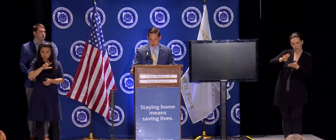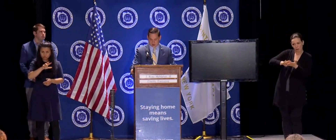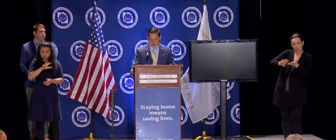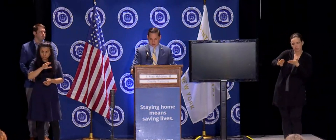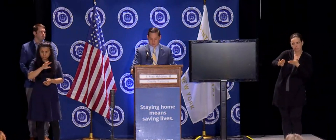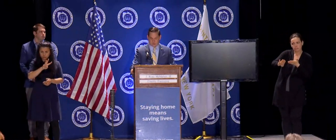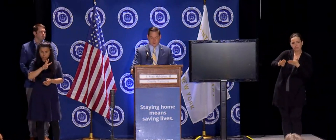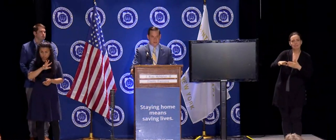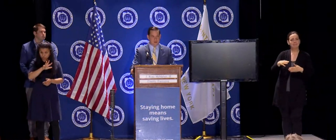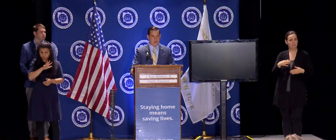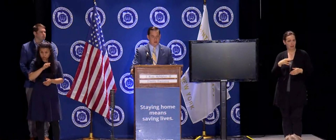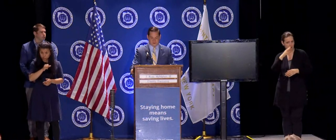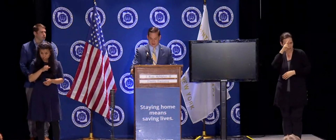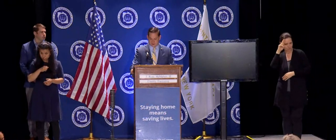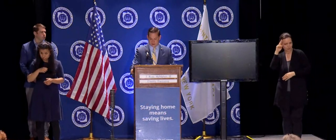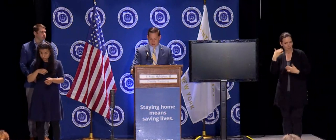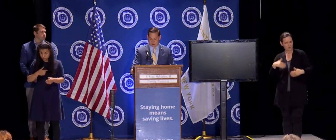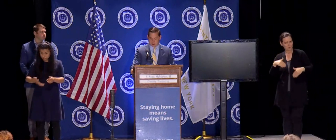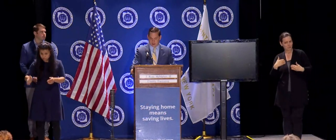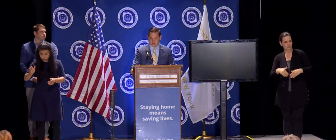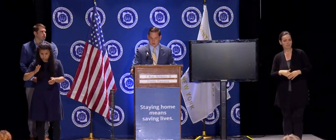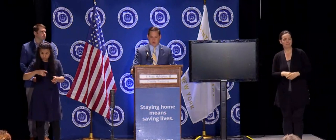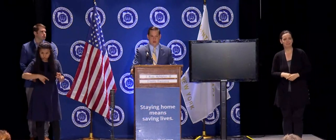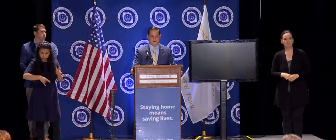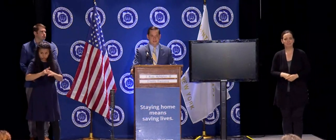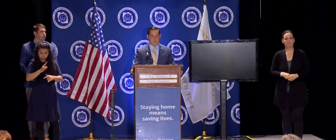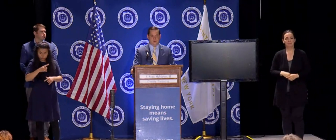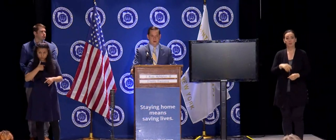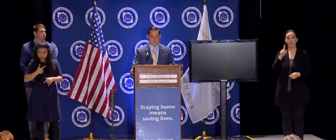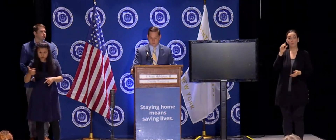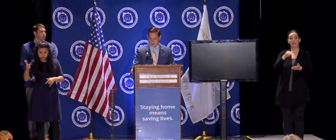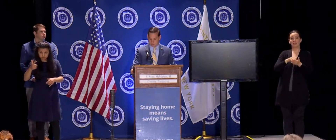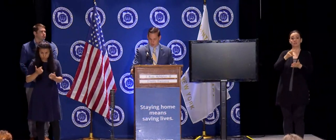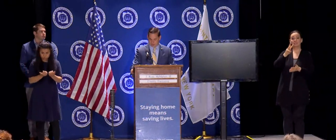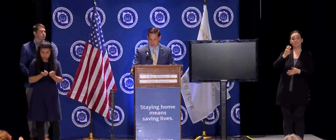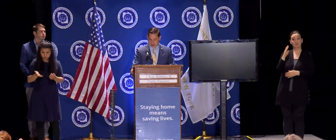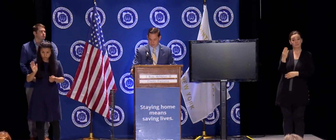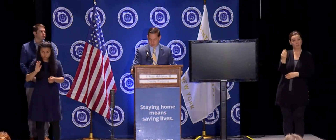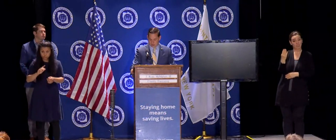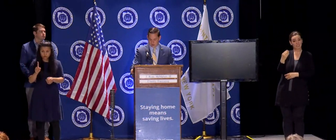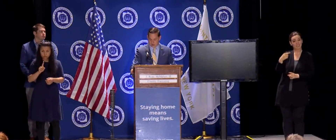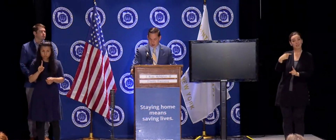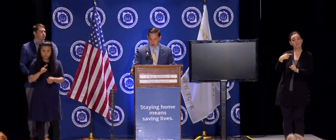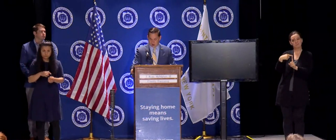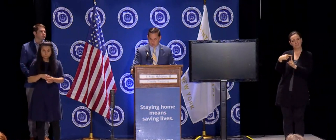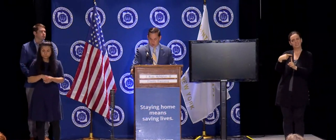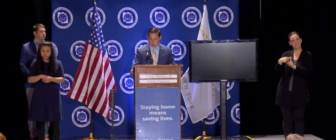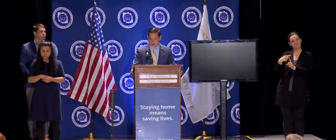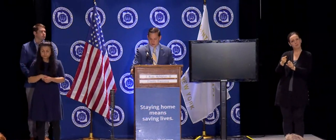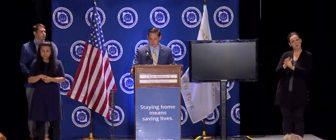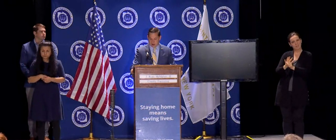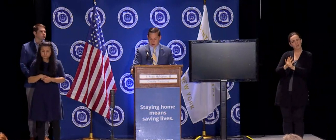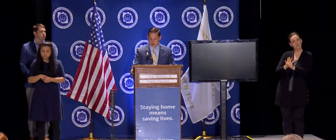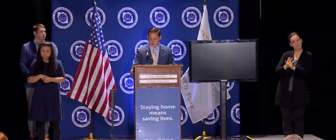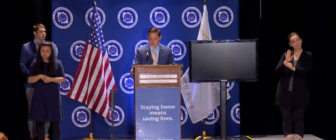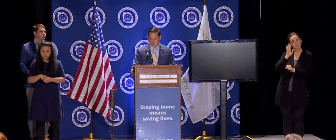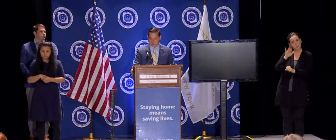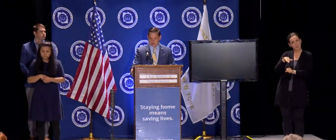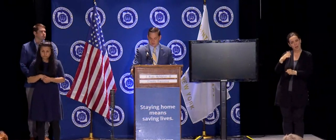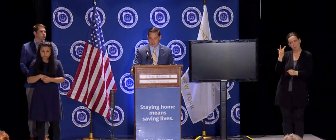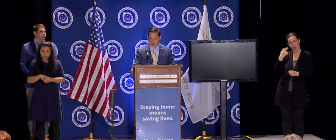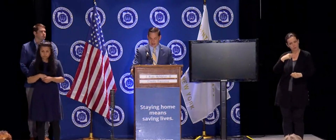cases, 1614, again, up 17. That's our strongest day we've had in some period of time. We are presently